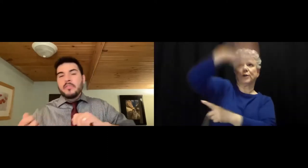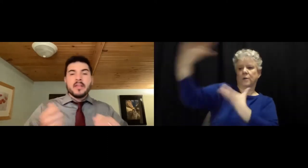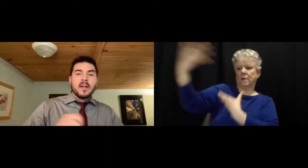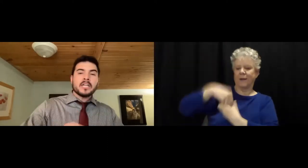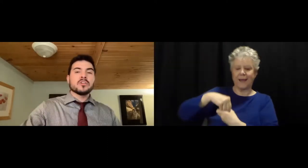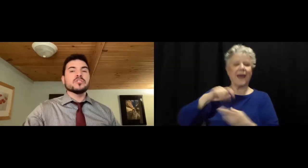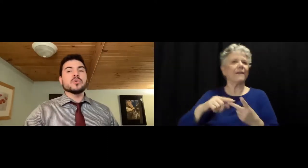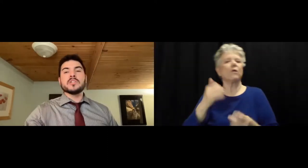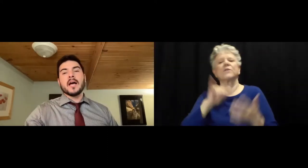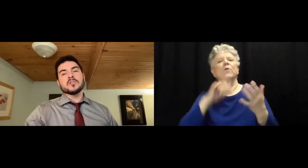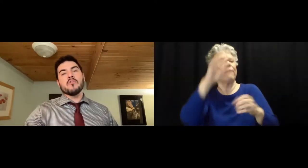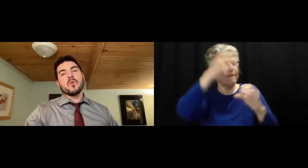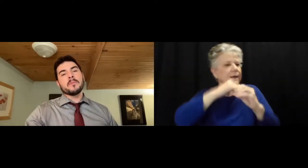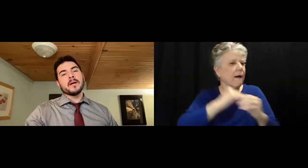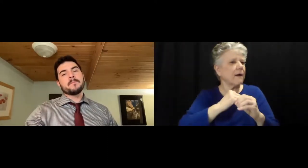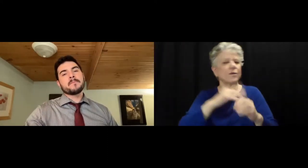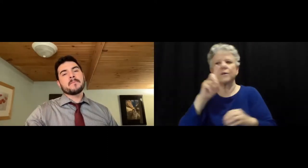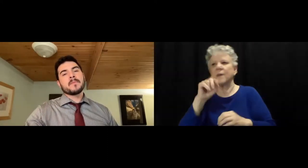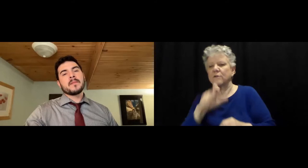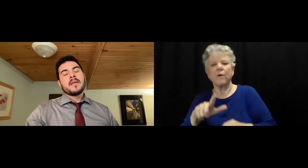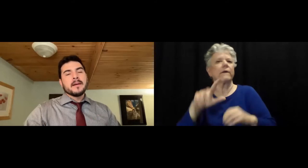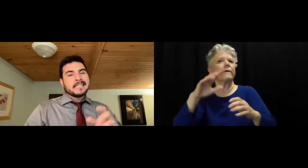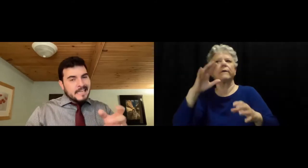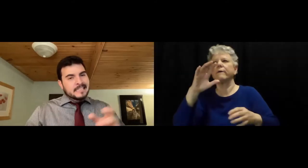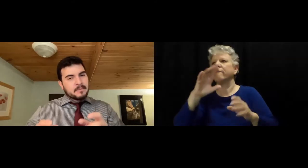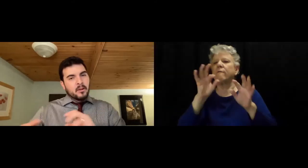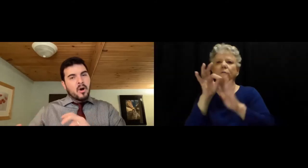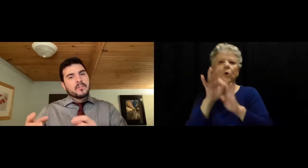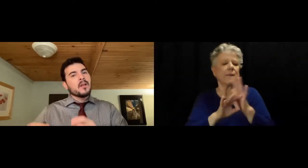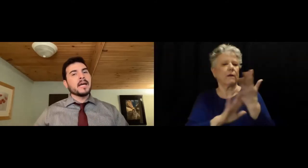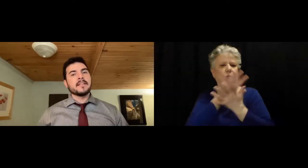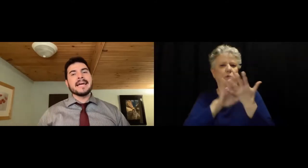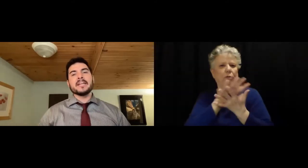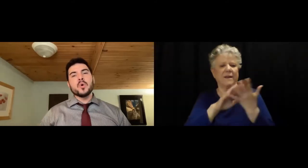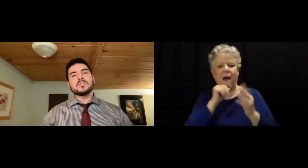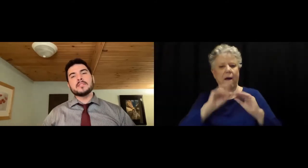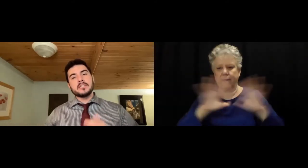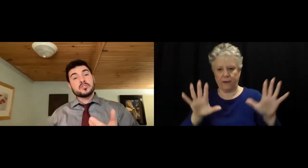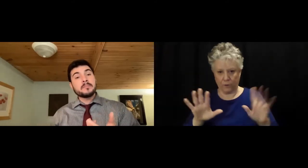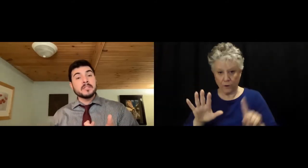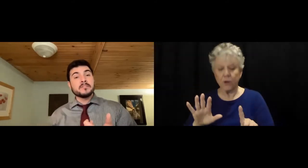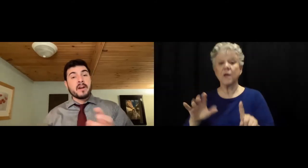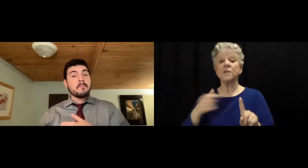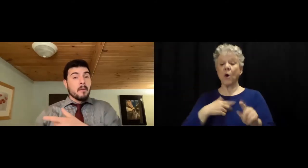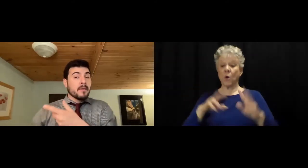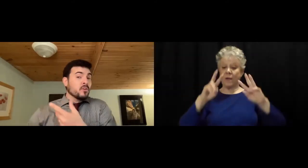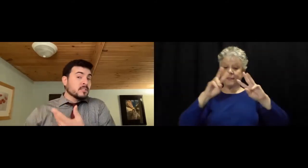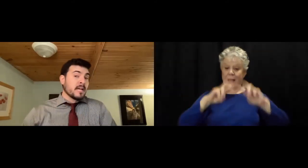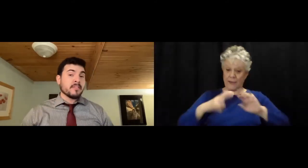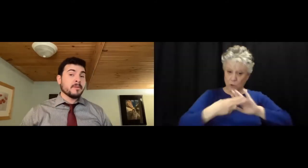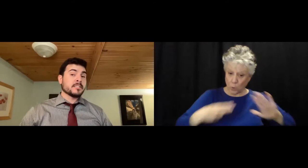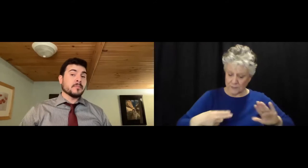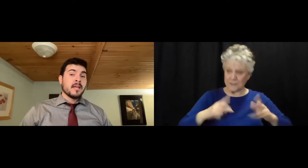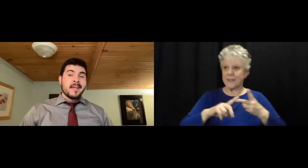doctrinal, theological, and sociological formula. Now, I take this to be along the lines of the diagnosis and descriptions framed out by the